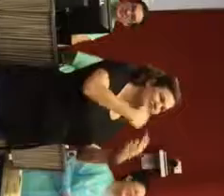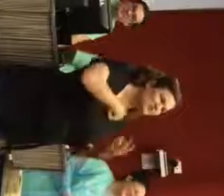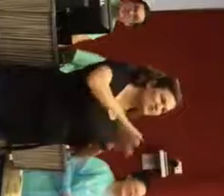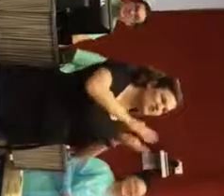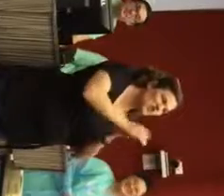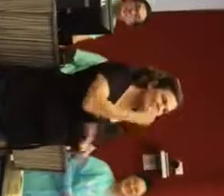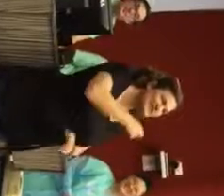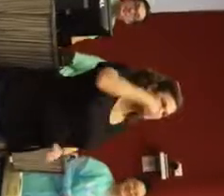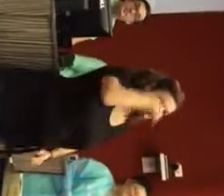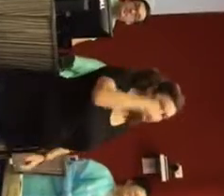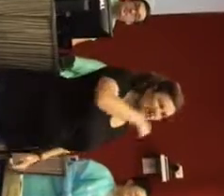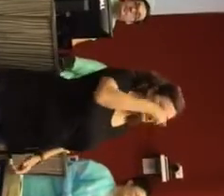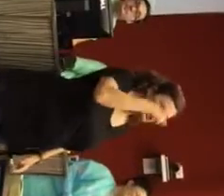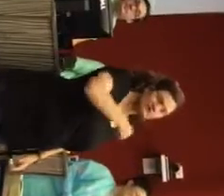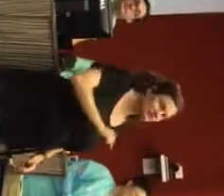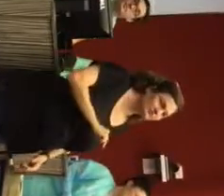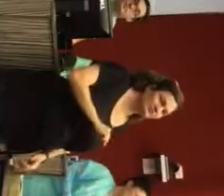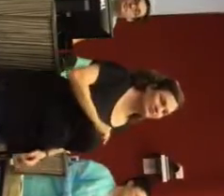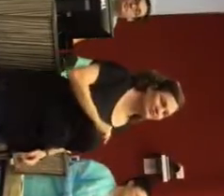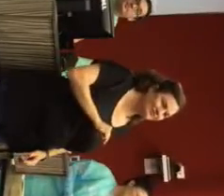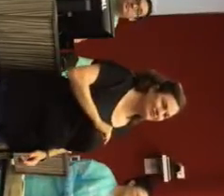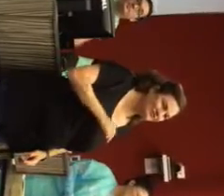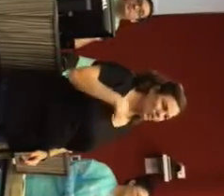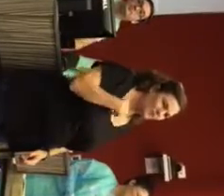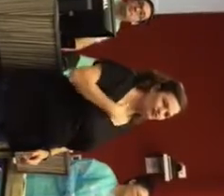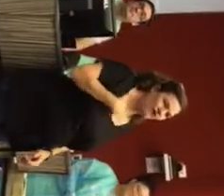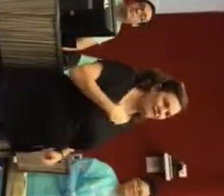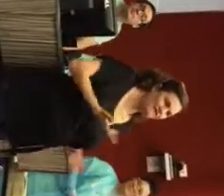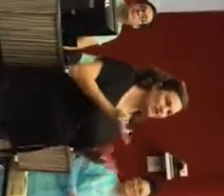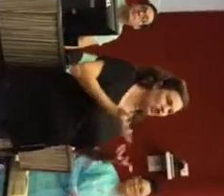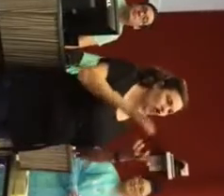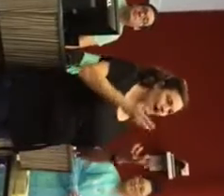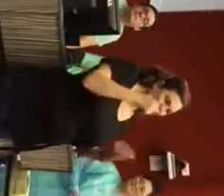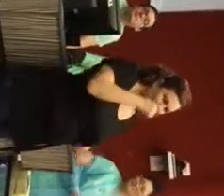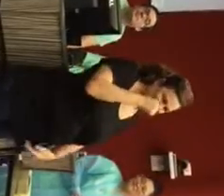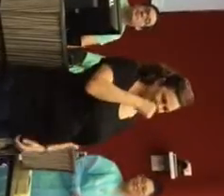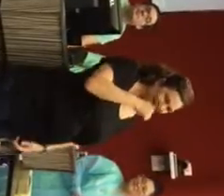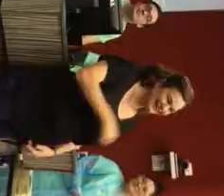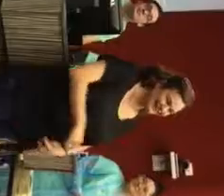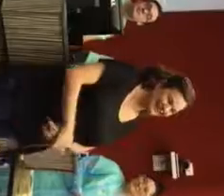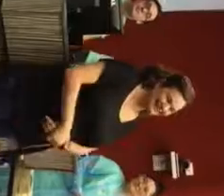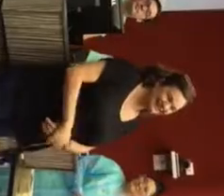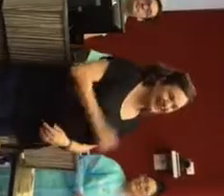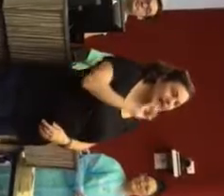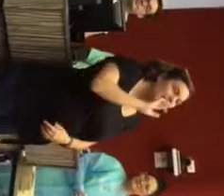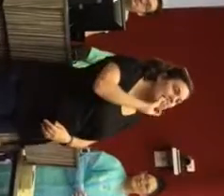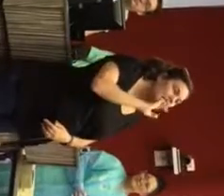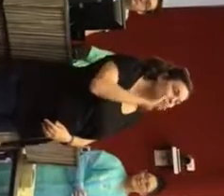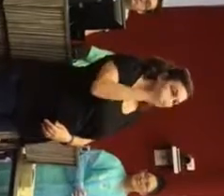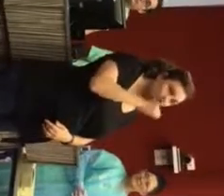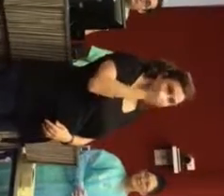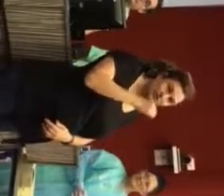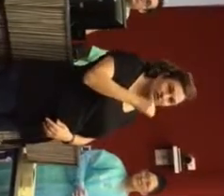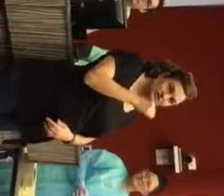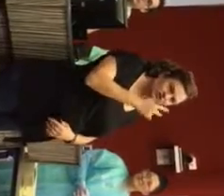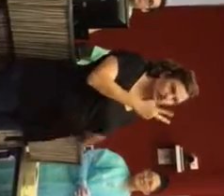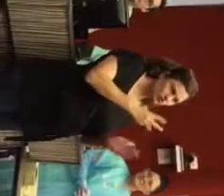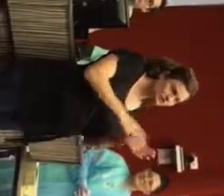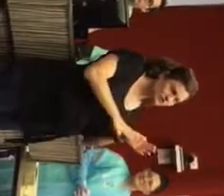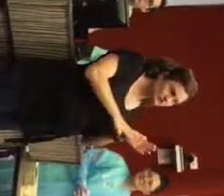It's light pressure. It's not rough pressure. One thing that's really good about electronic toothbrushes is I talked about 2 minutes. A